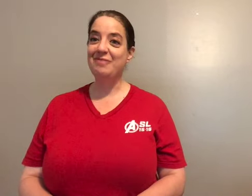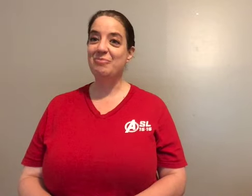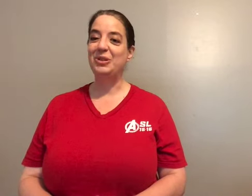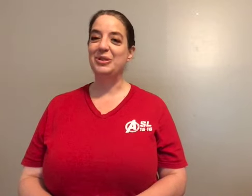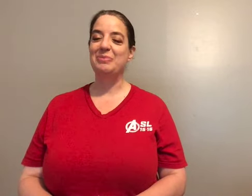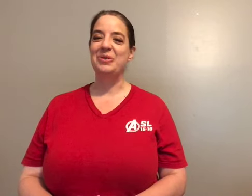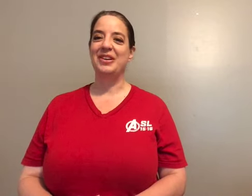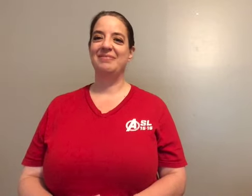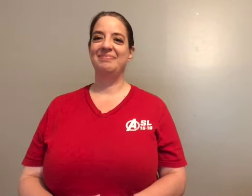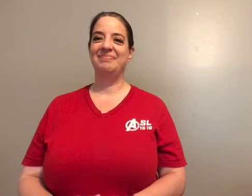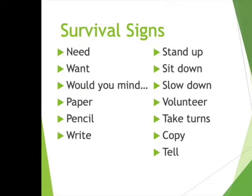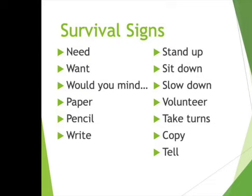we'll learn some more.